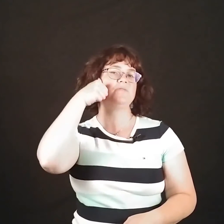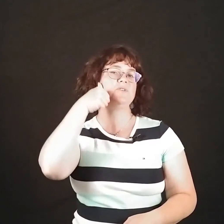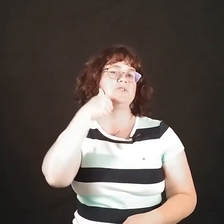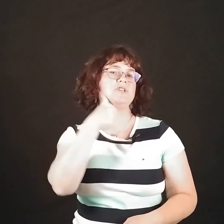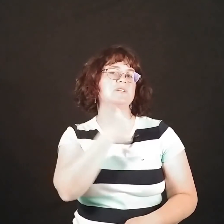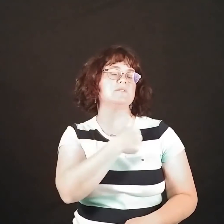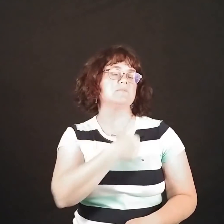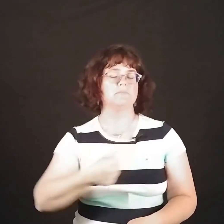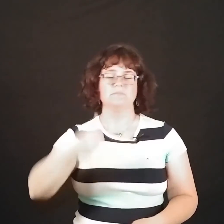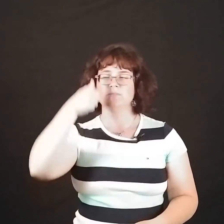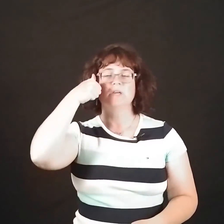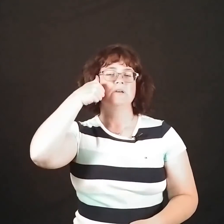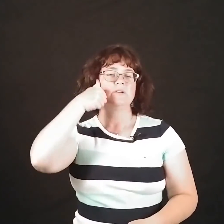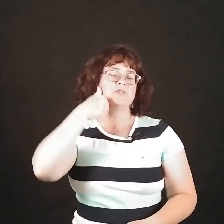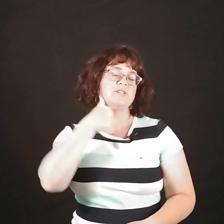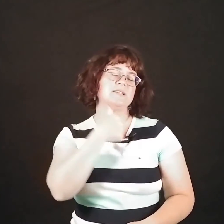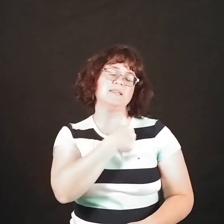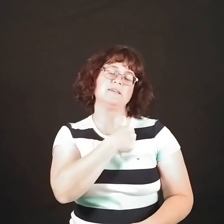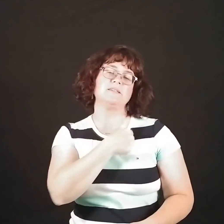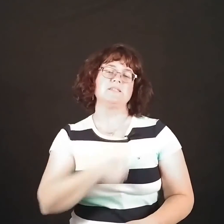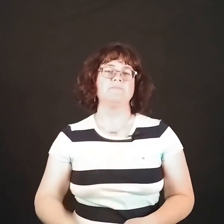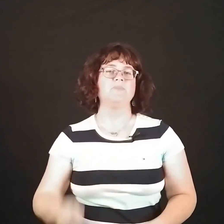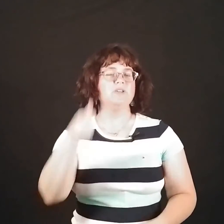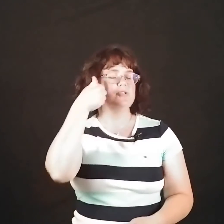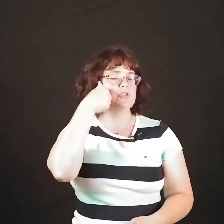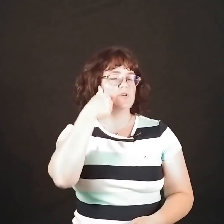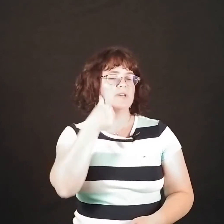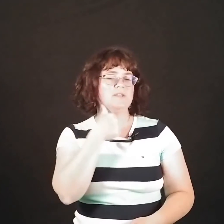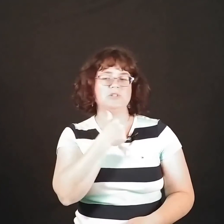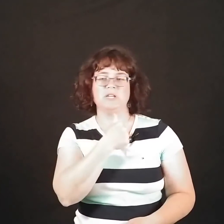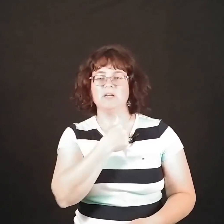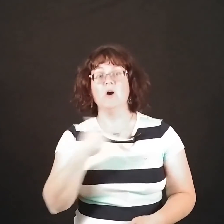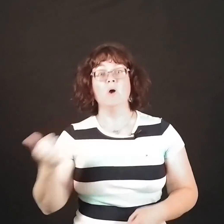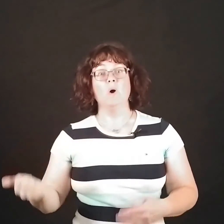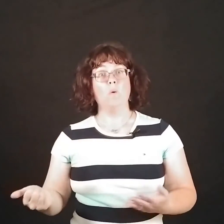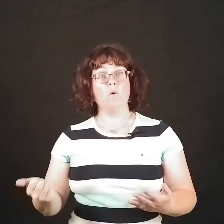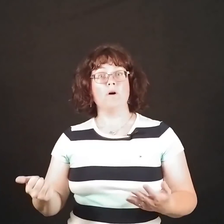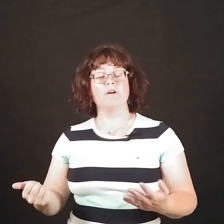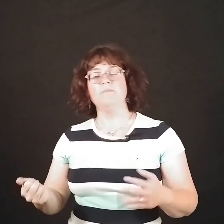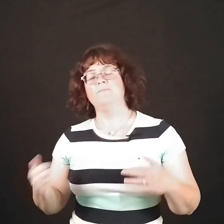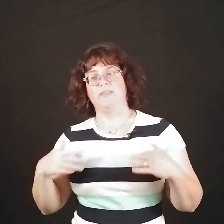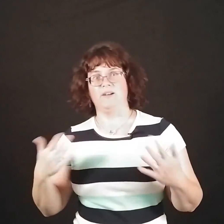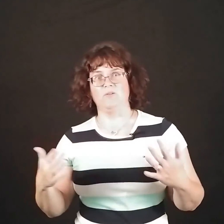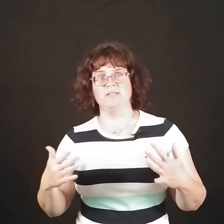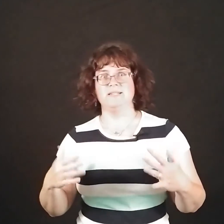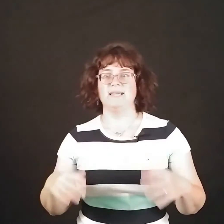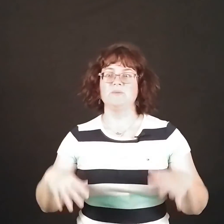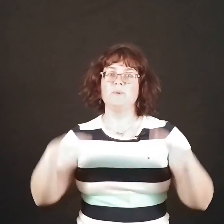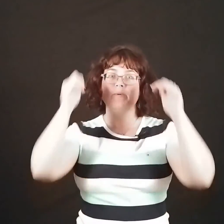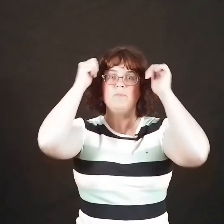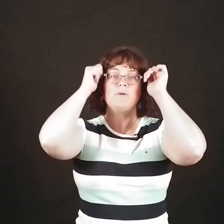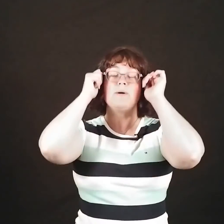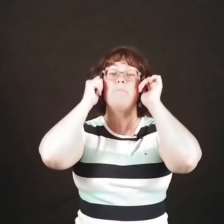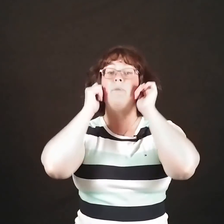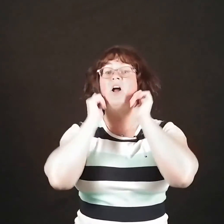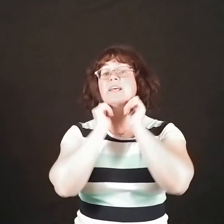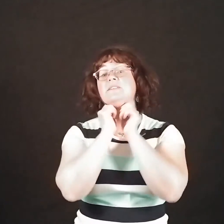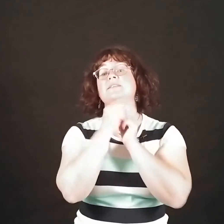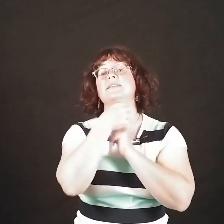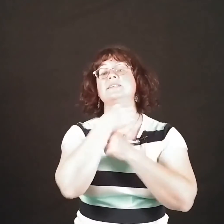your cheek. Just like this, like you're stroking the cheek. Or, in olden days, women would wear bonnets, and they'd